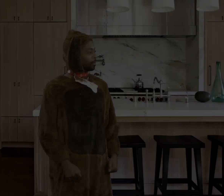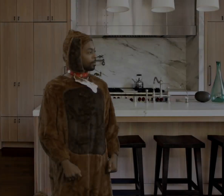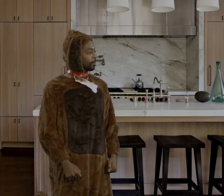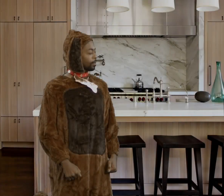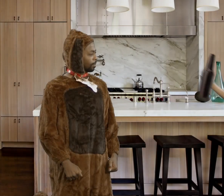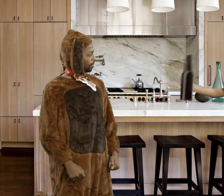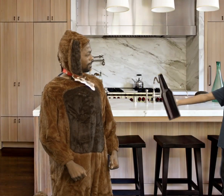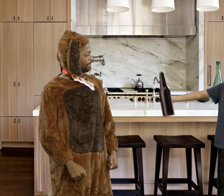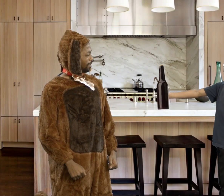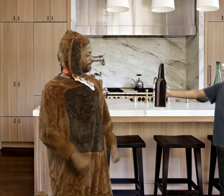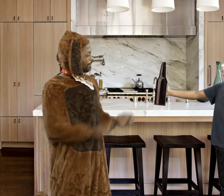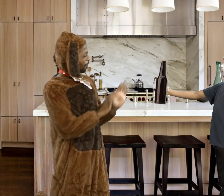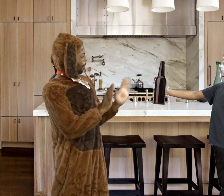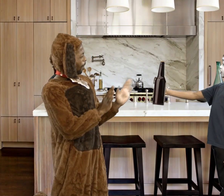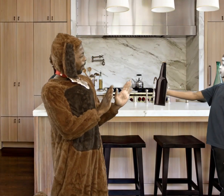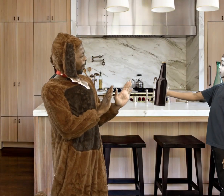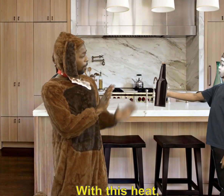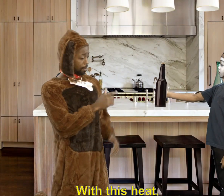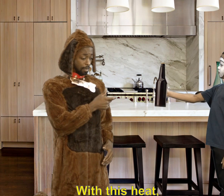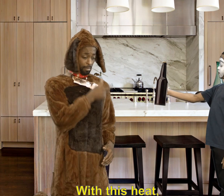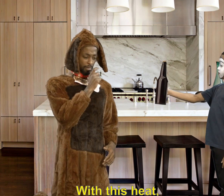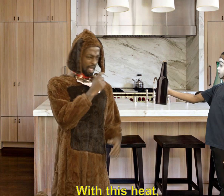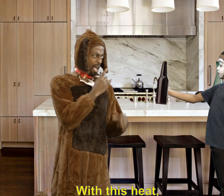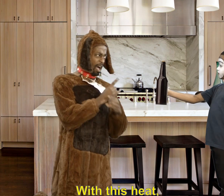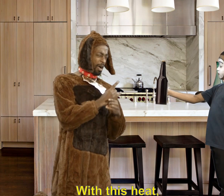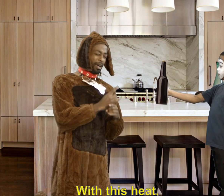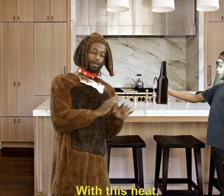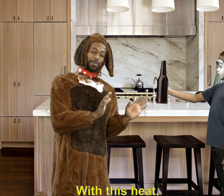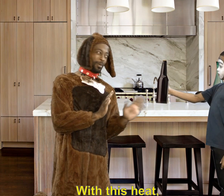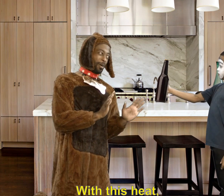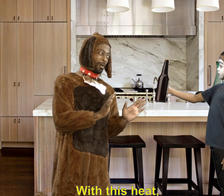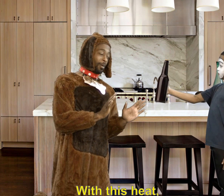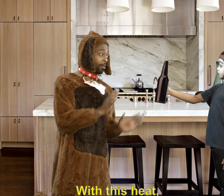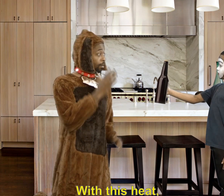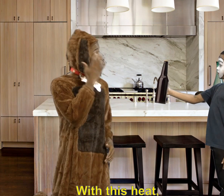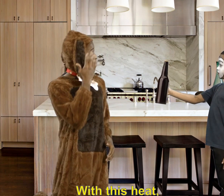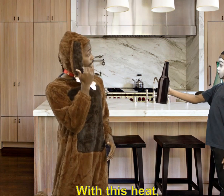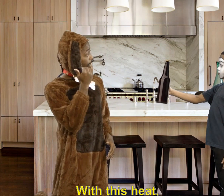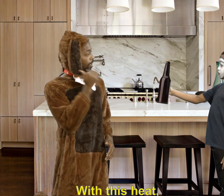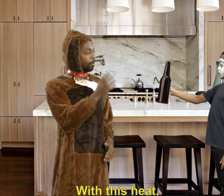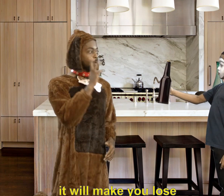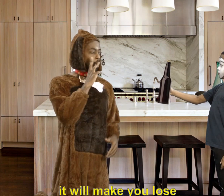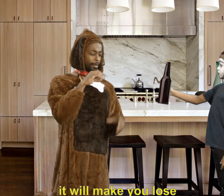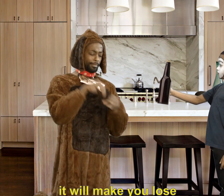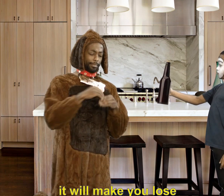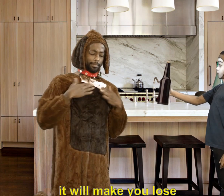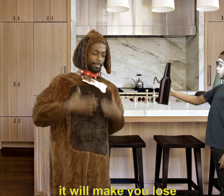Let's drink this. Oh no, with this heat, you should avoid alcohol. It will make you